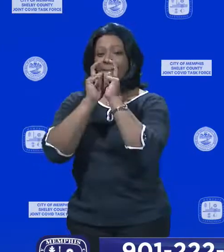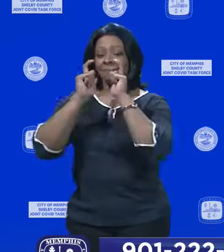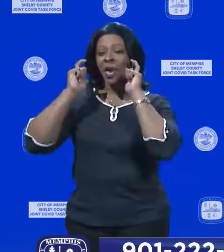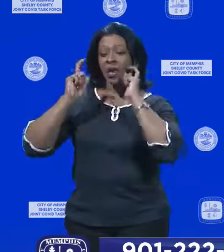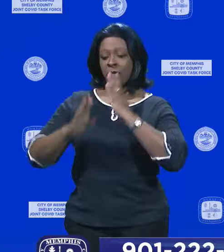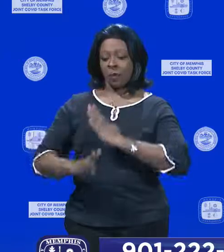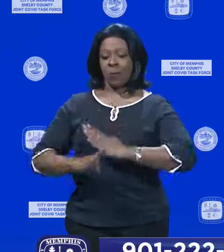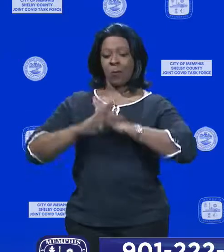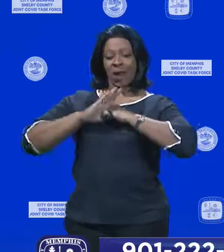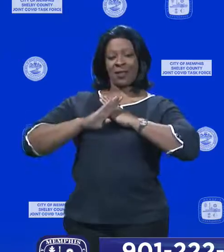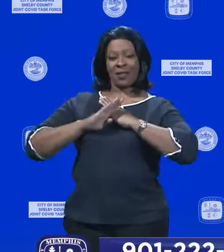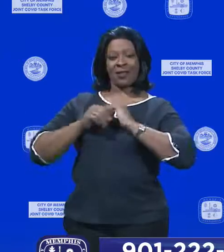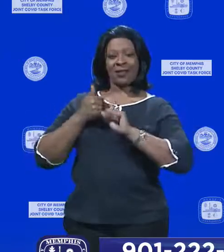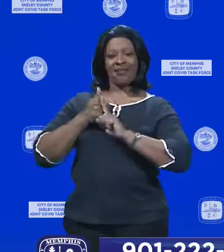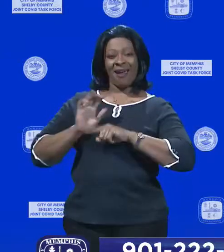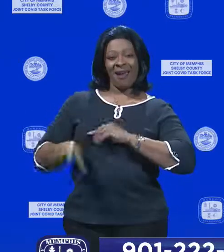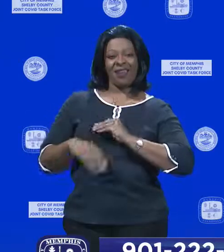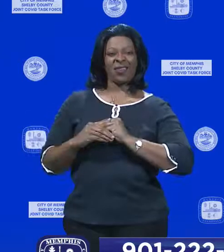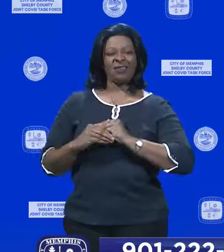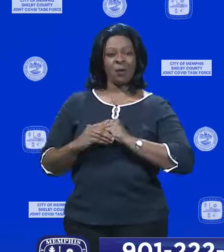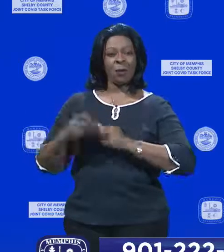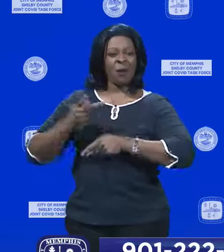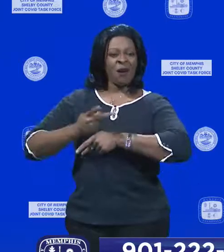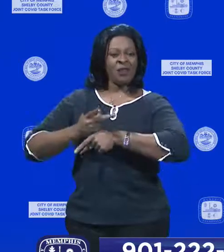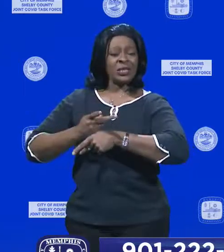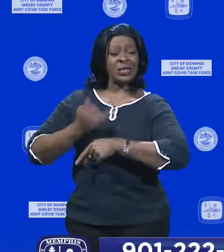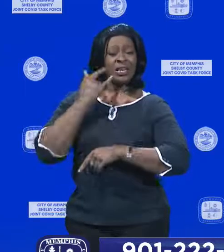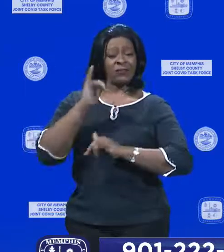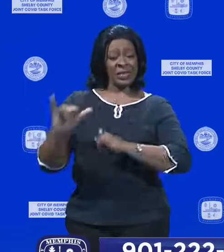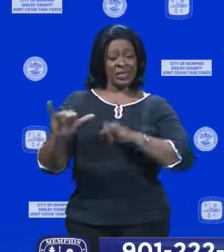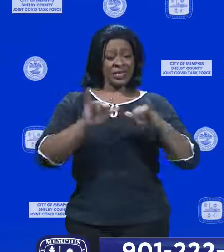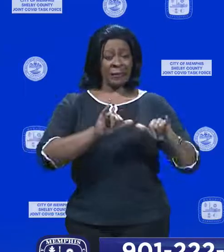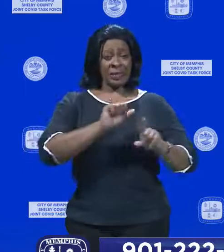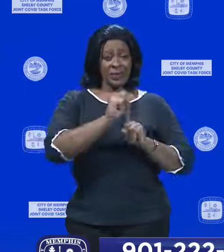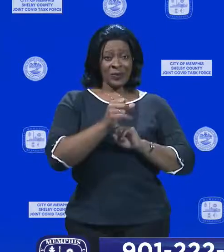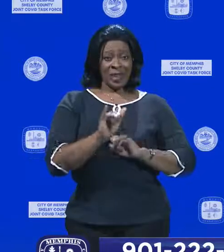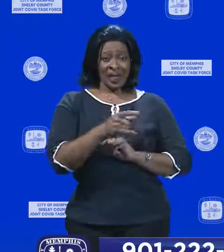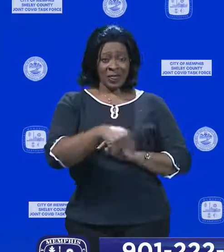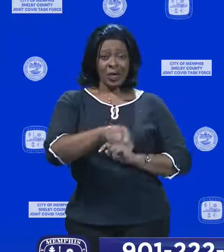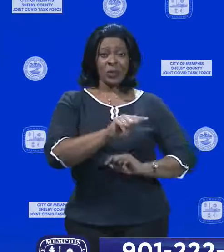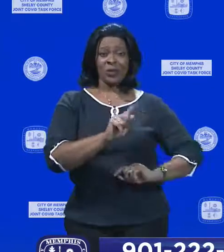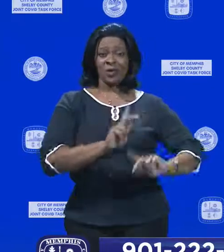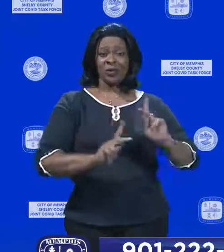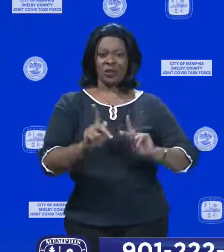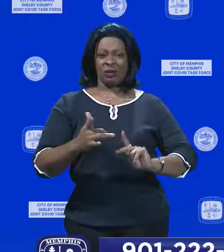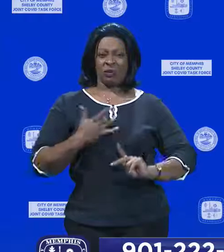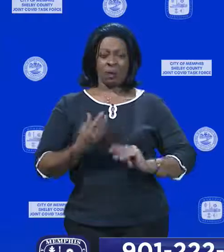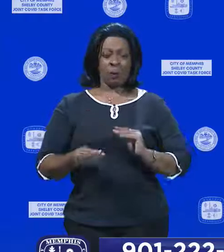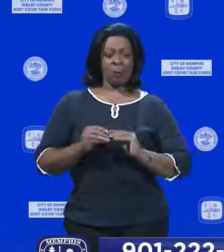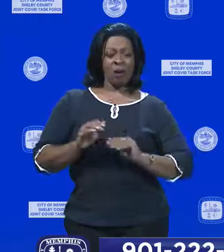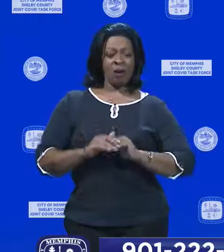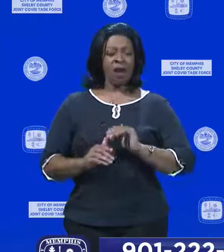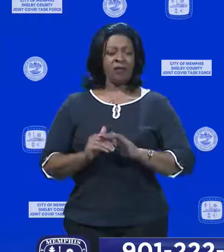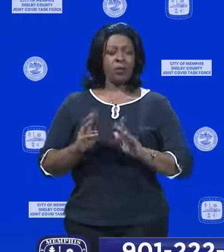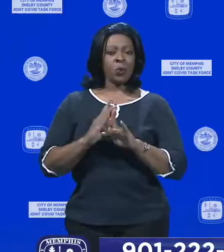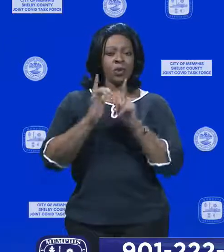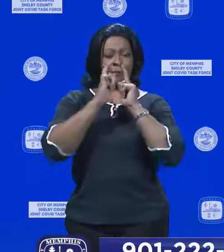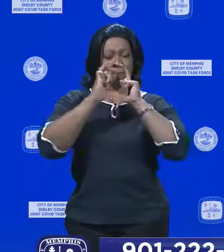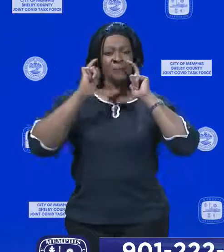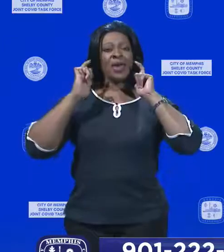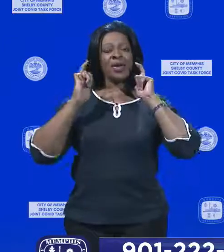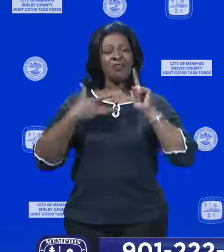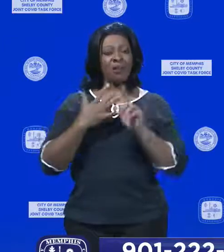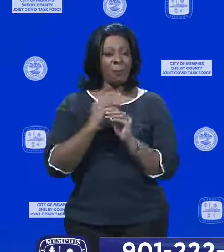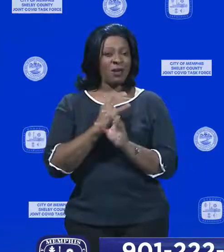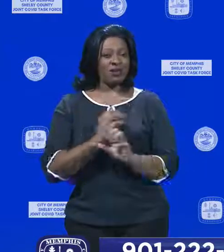to protect themselves. And I would say if you are in a similar situation where you feel more comfortable wearing a mask, you